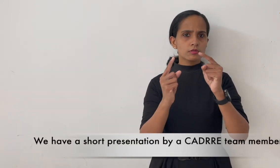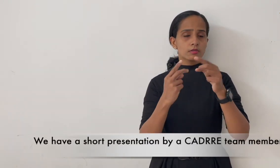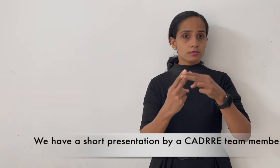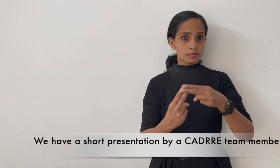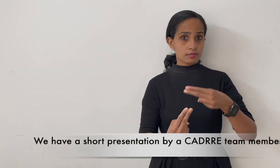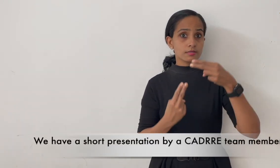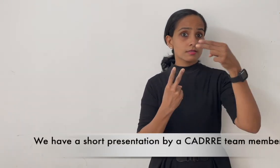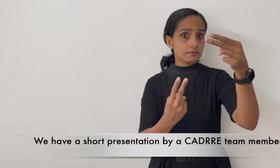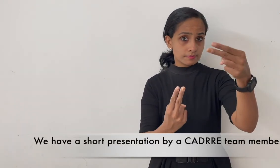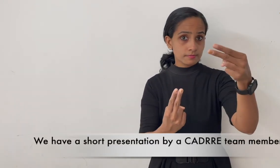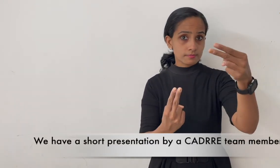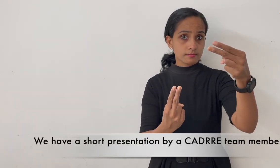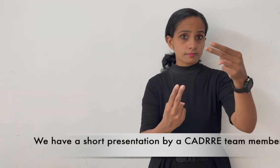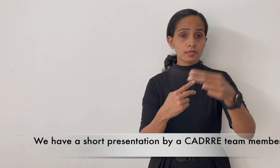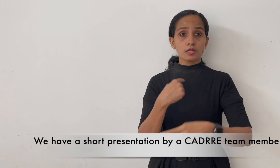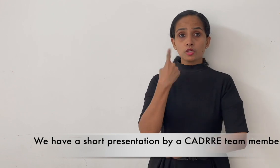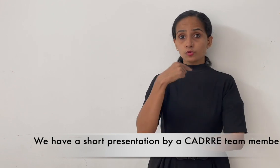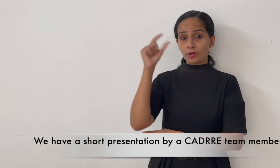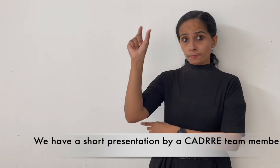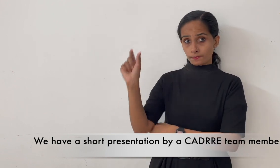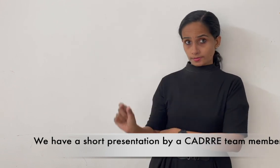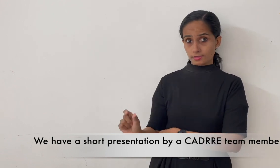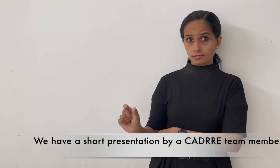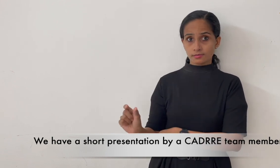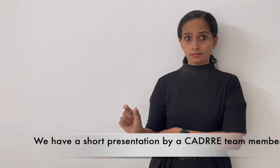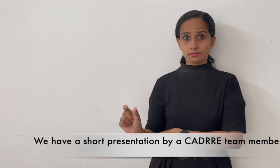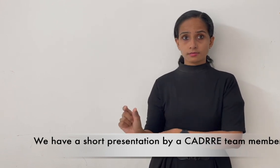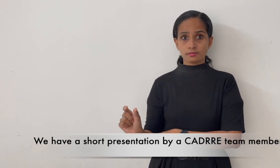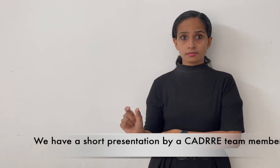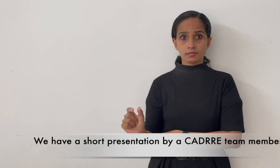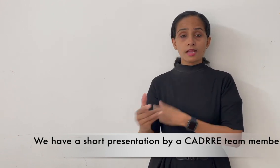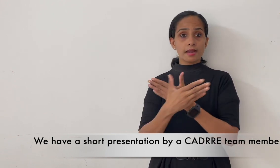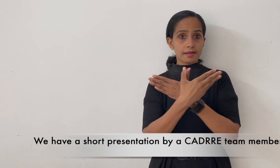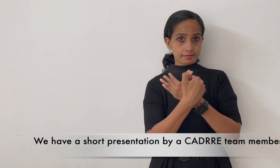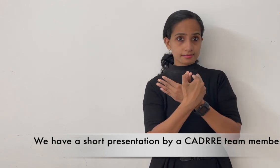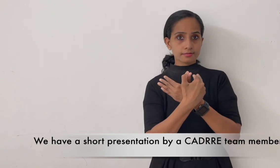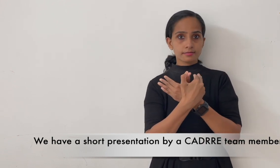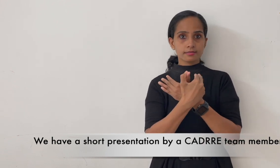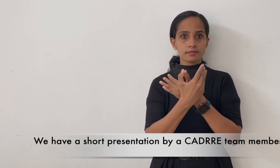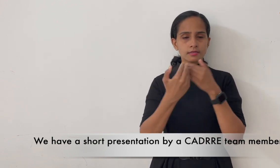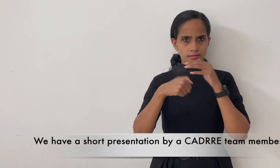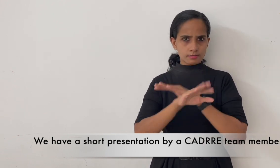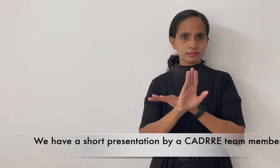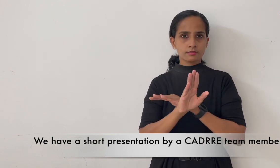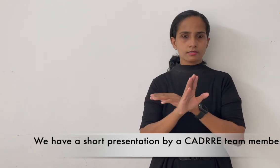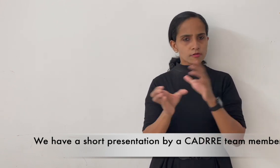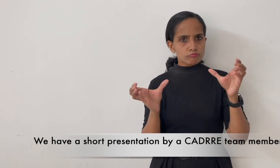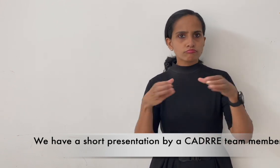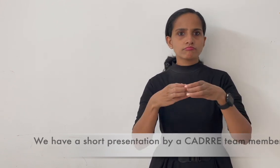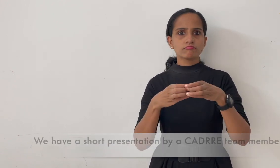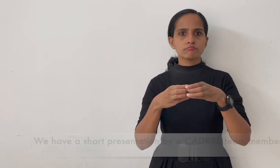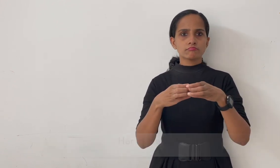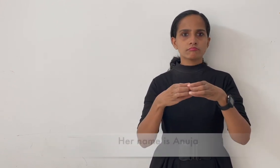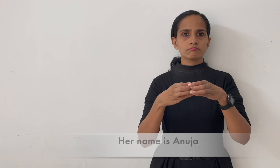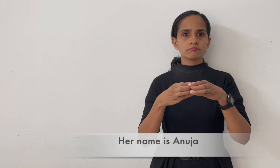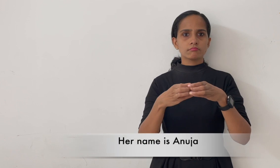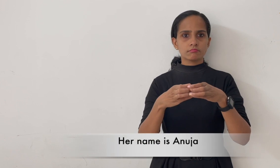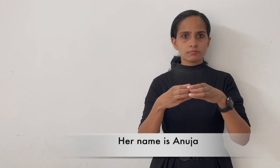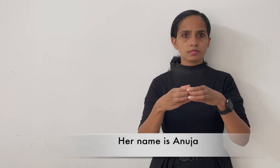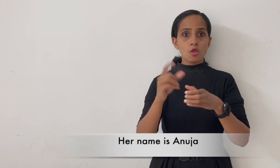We have a short presentation by a CADRRE team member. Her